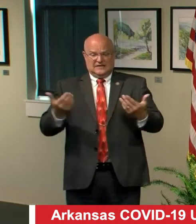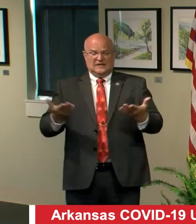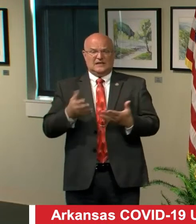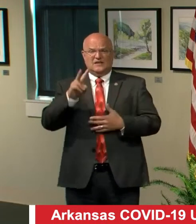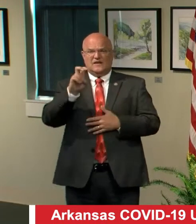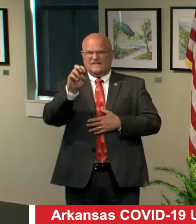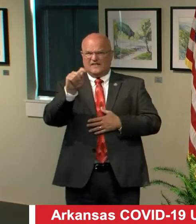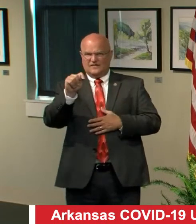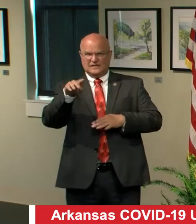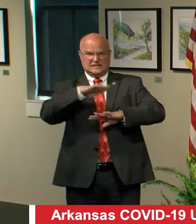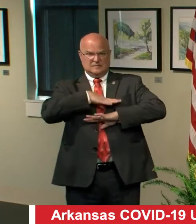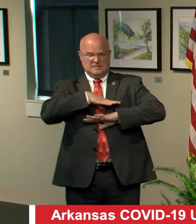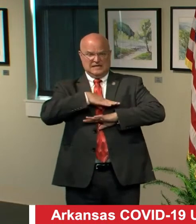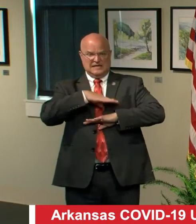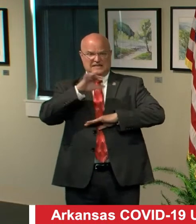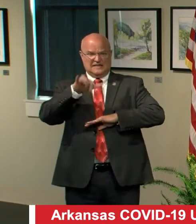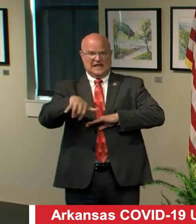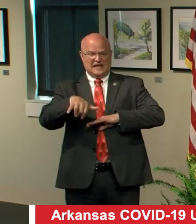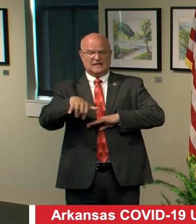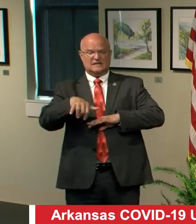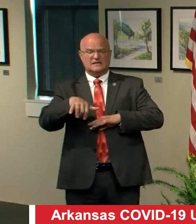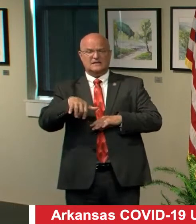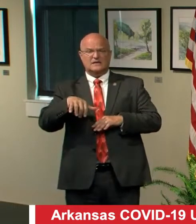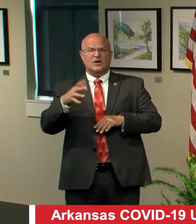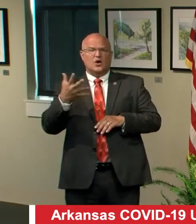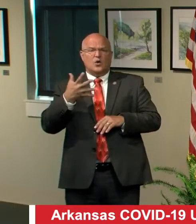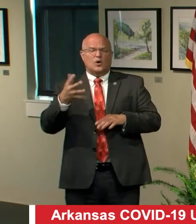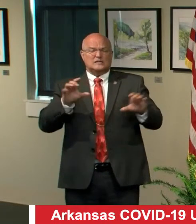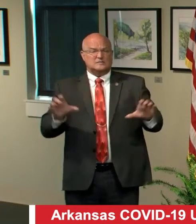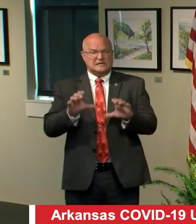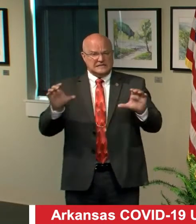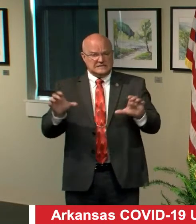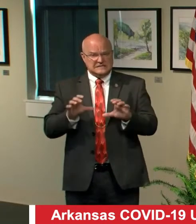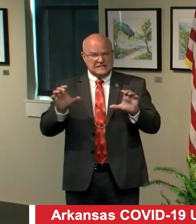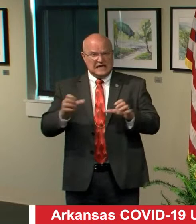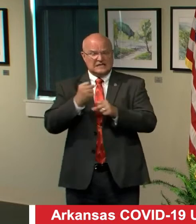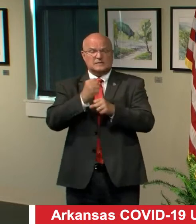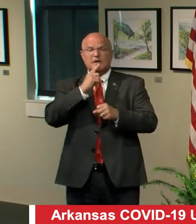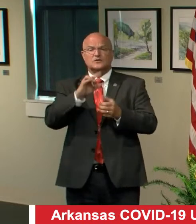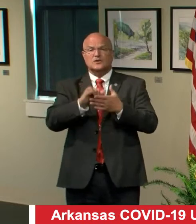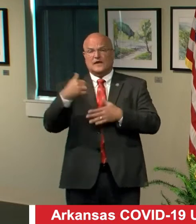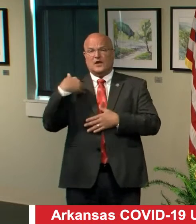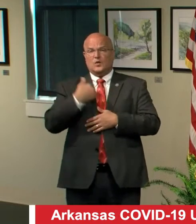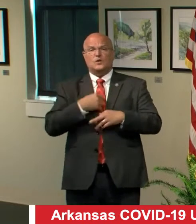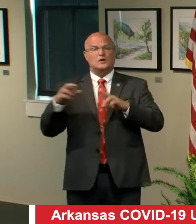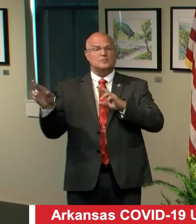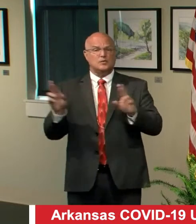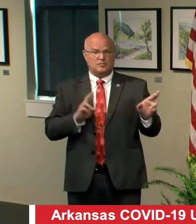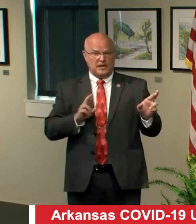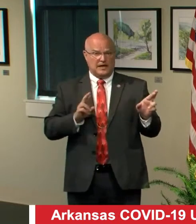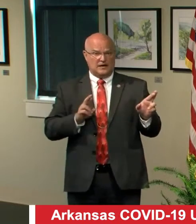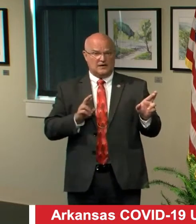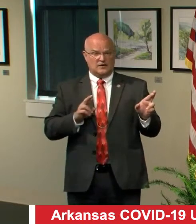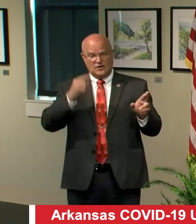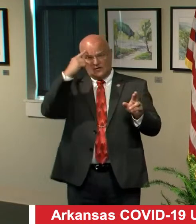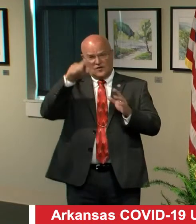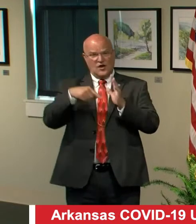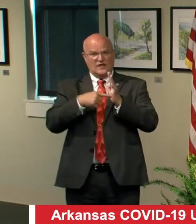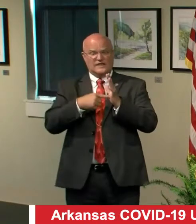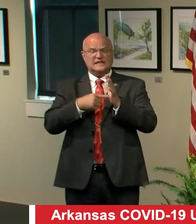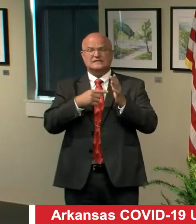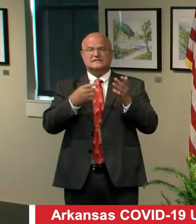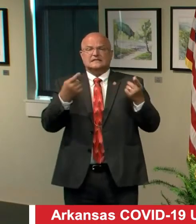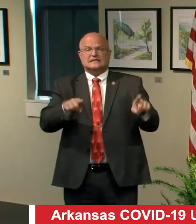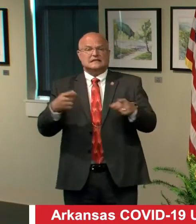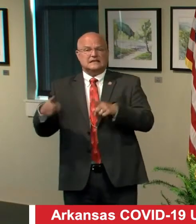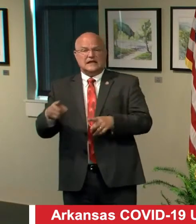the ventilators to meet the worst case estimates. So what's being done to make sure we're prepared for these